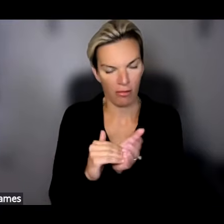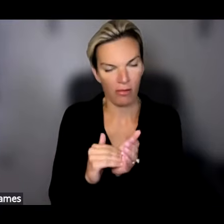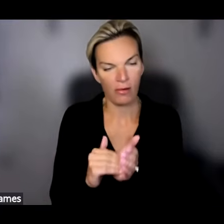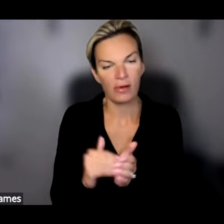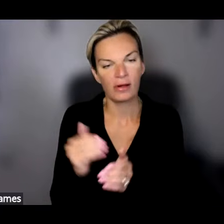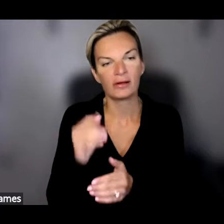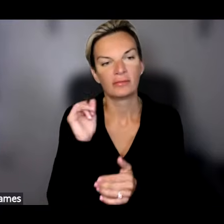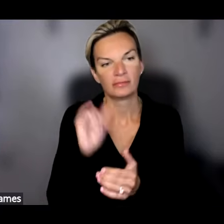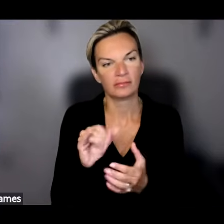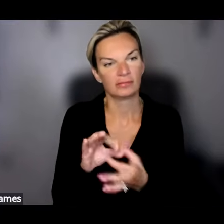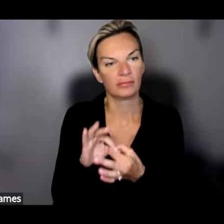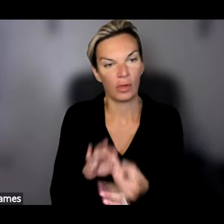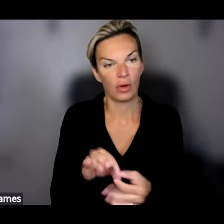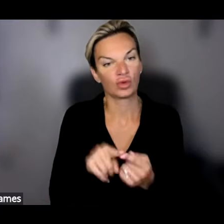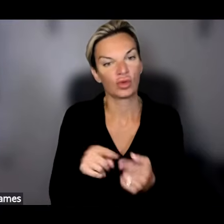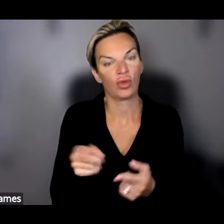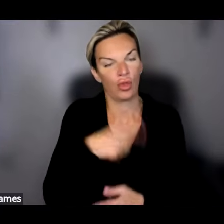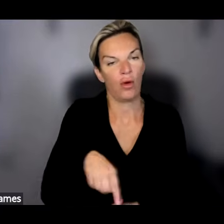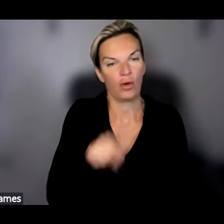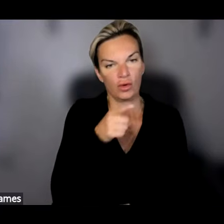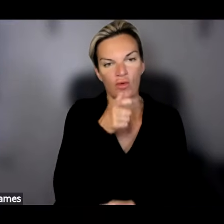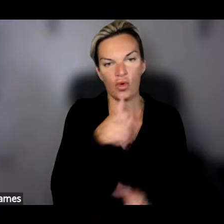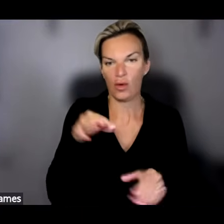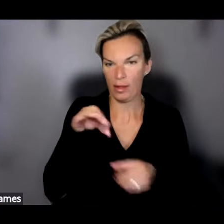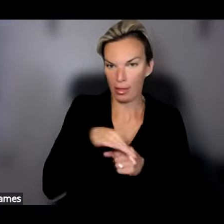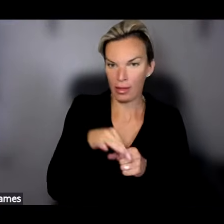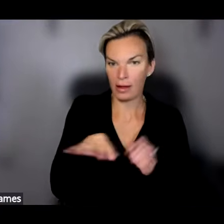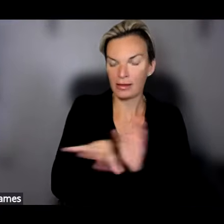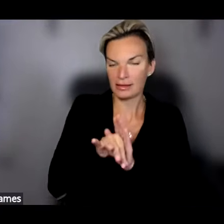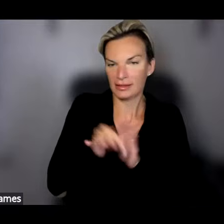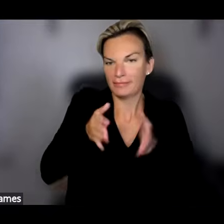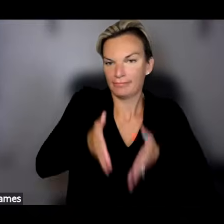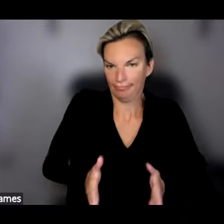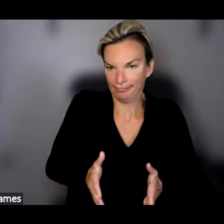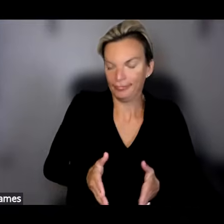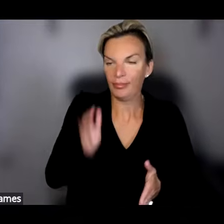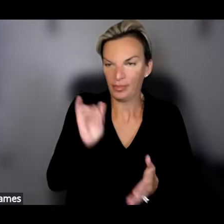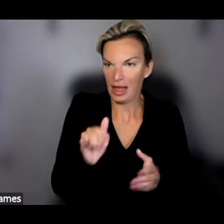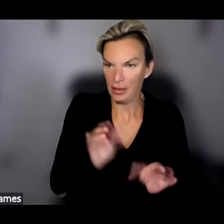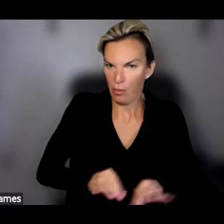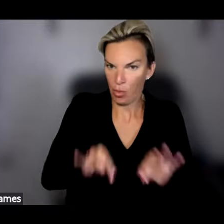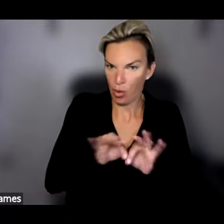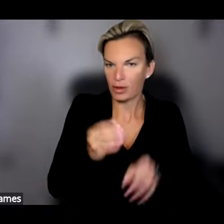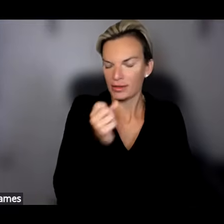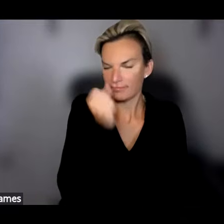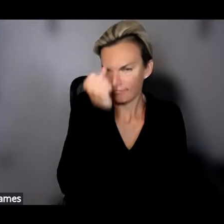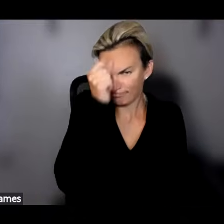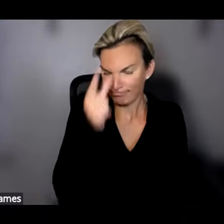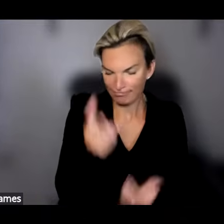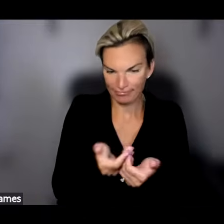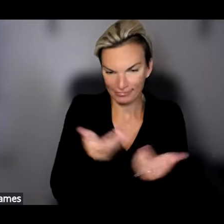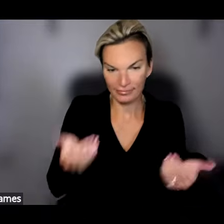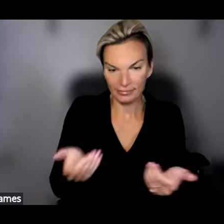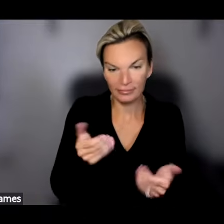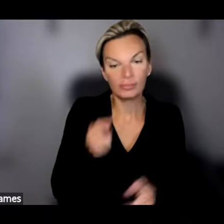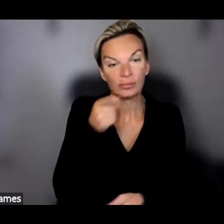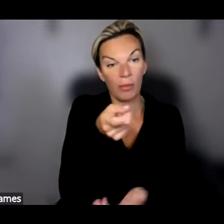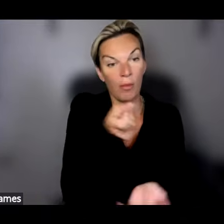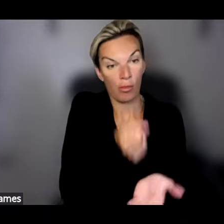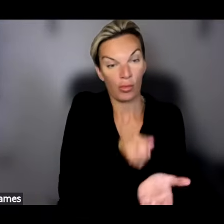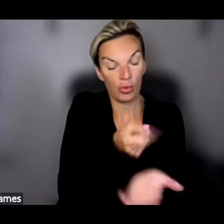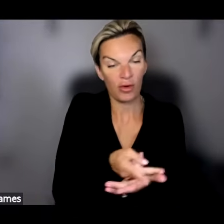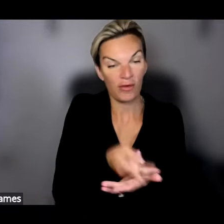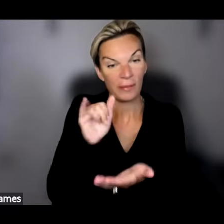electorate. That distinction is extremely important. Approving this petition does not mean that this board is voting to